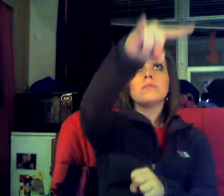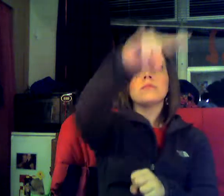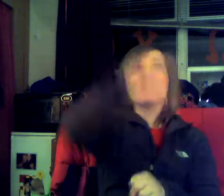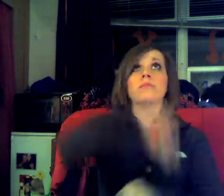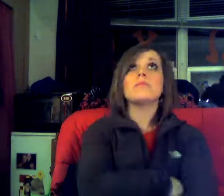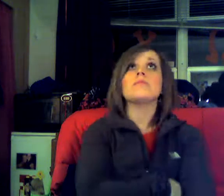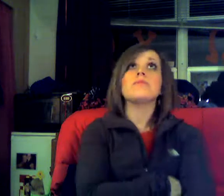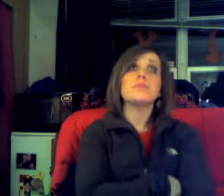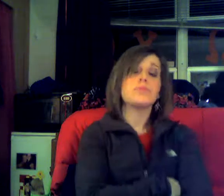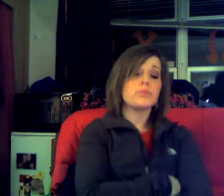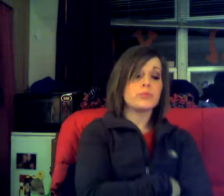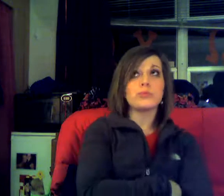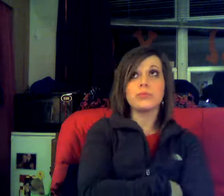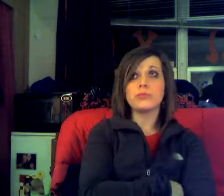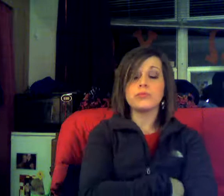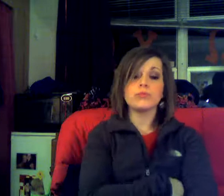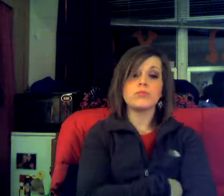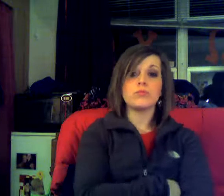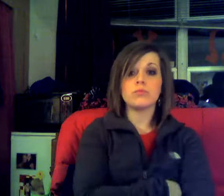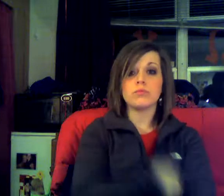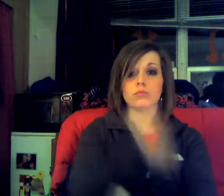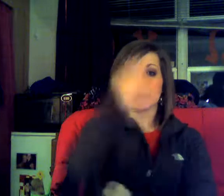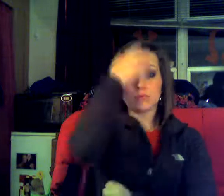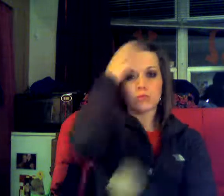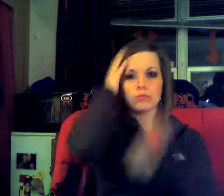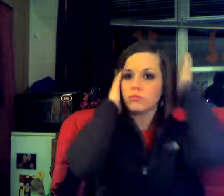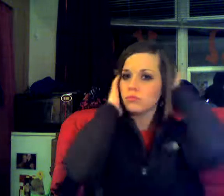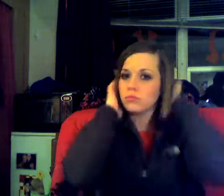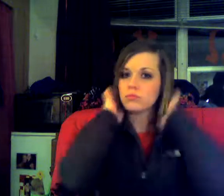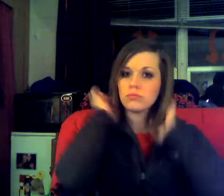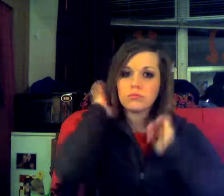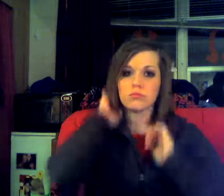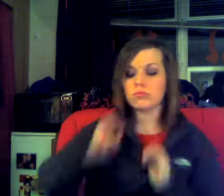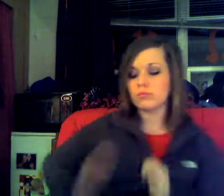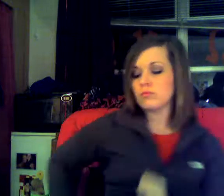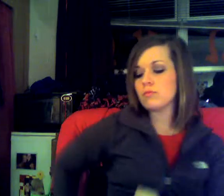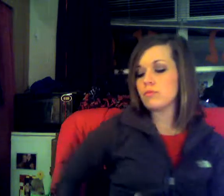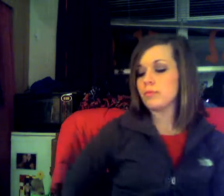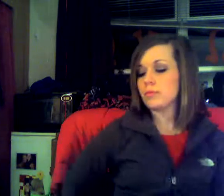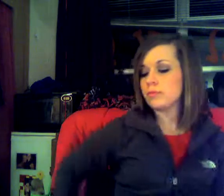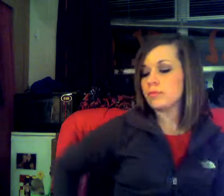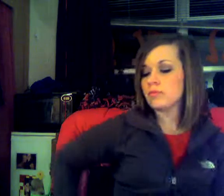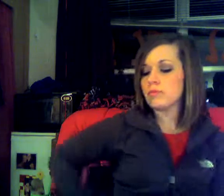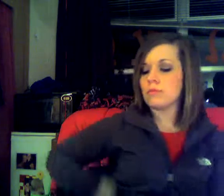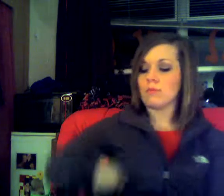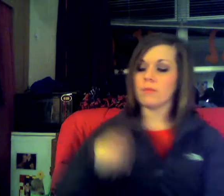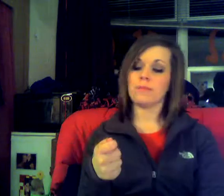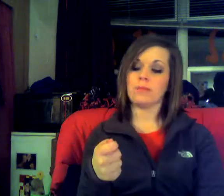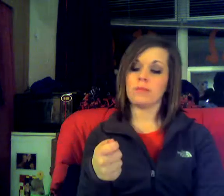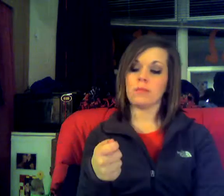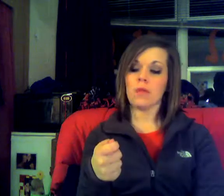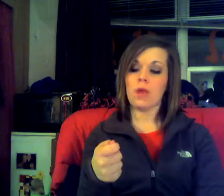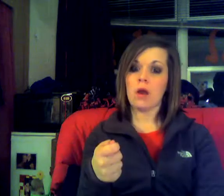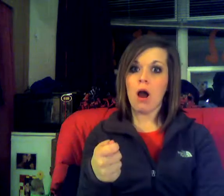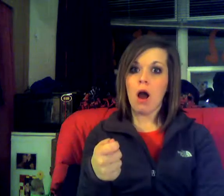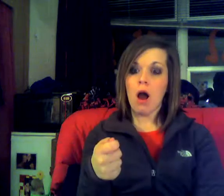in your board. Touch your hair that needs combing. Reach into pocket and pull out candy